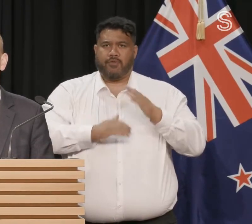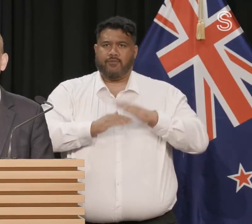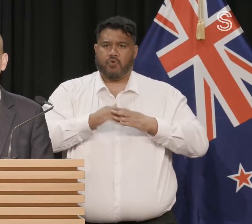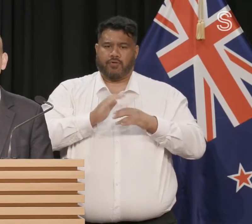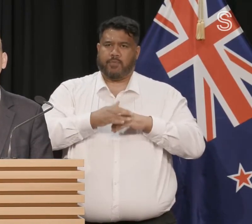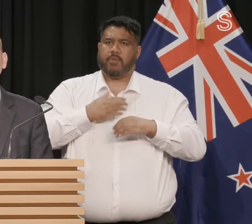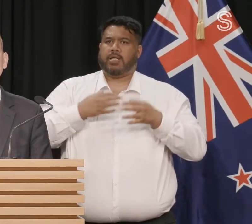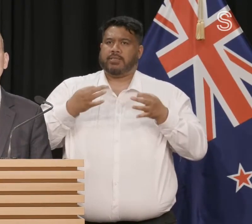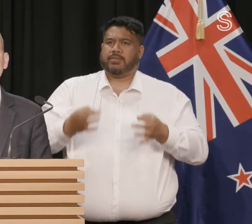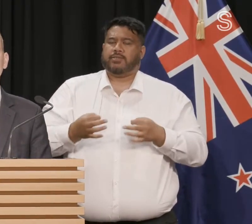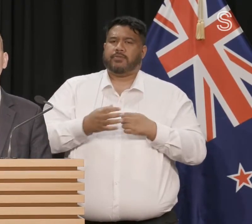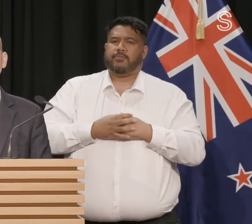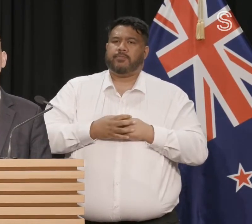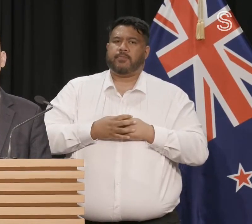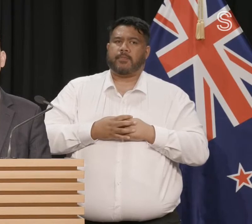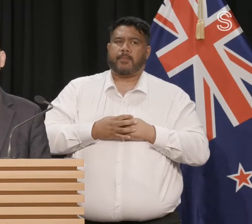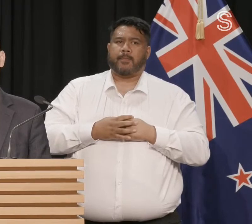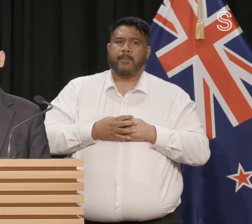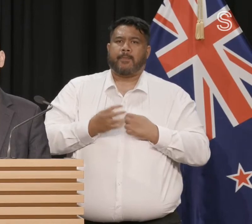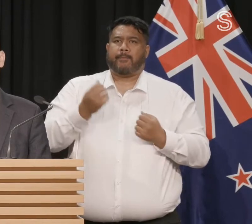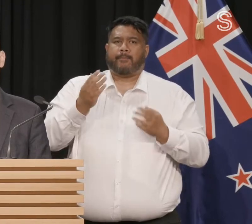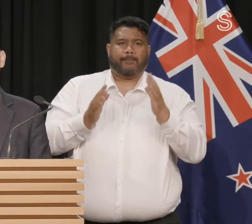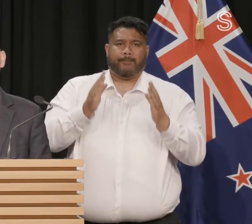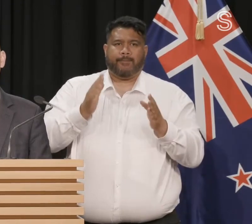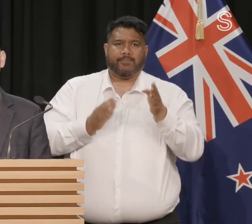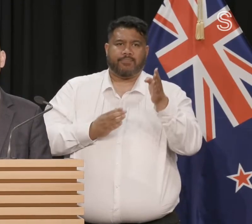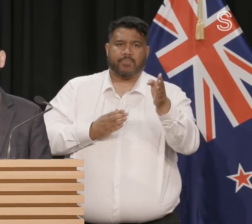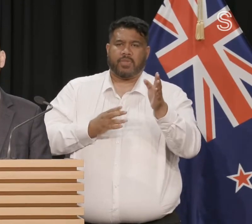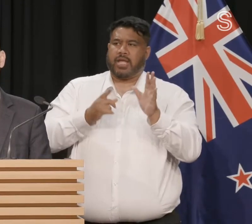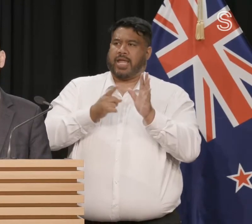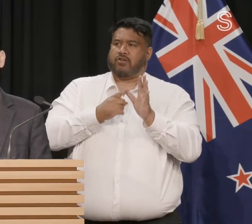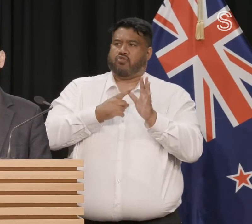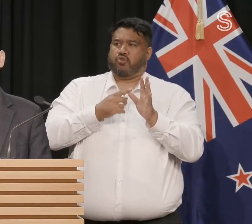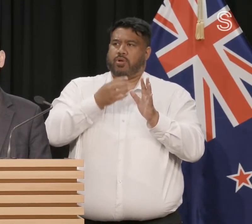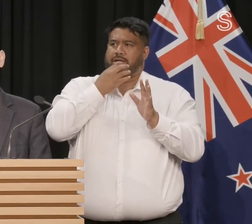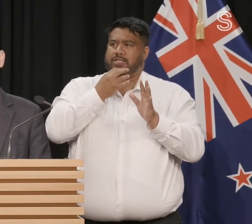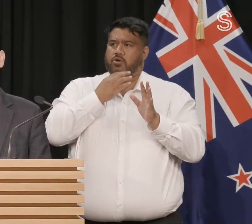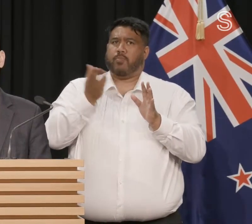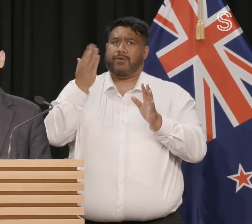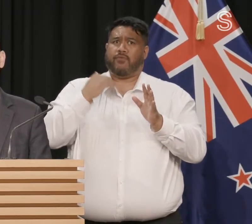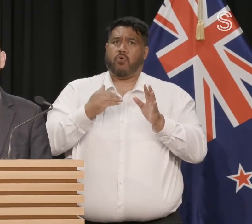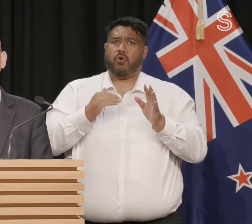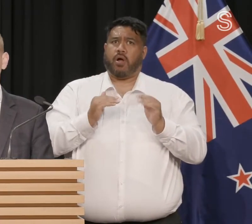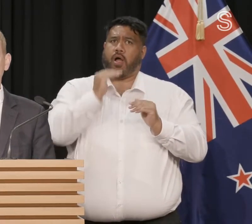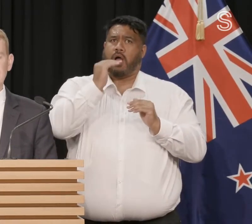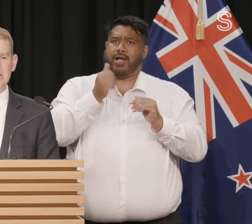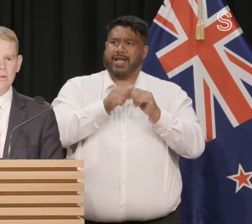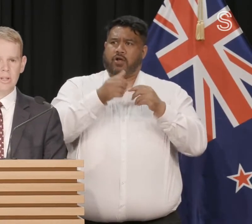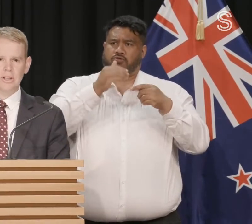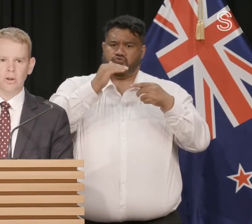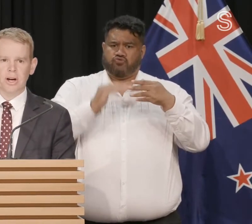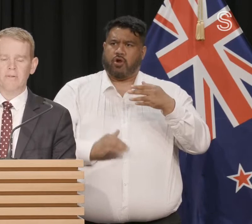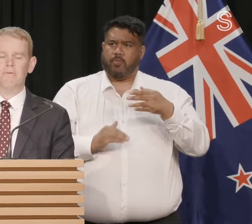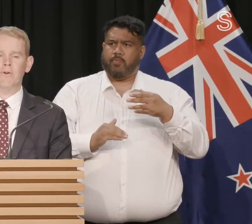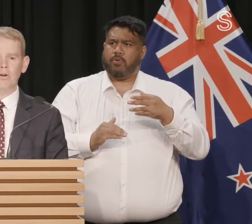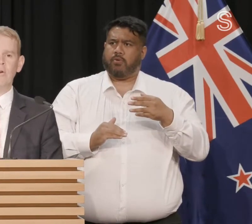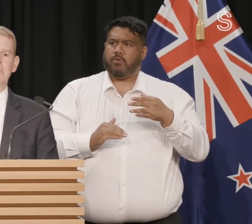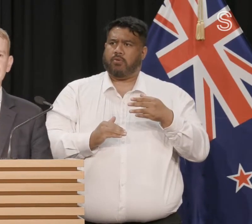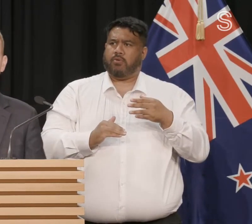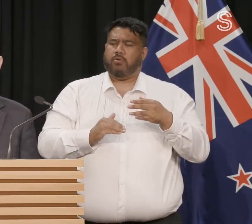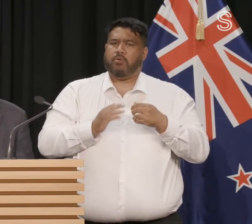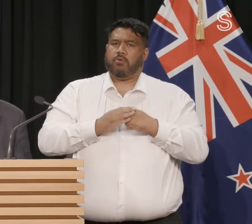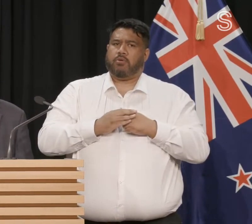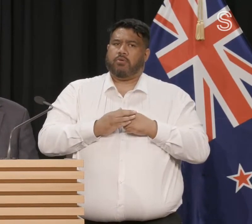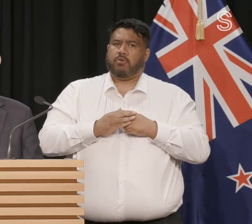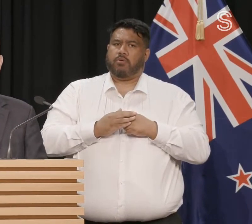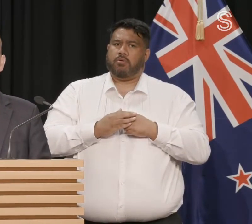decisions that I've taken. Andrew Little has fallen seven places. Have you lost confidence in him? No, absolutely not. I have full